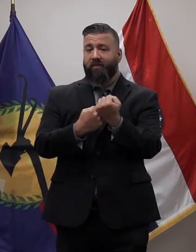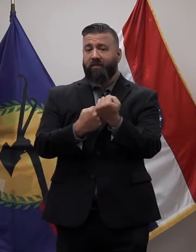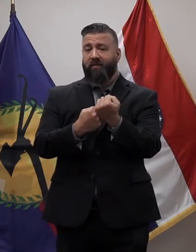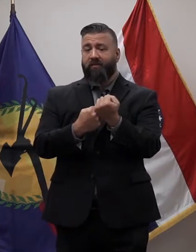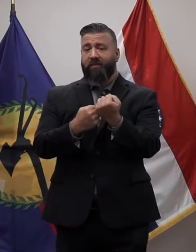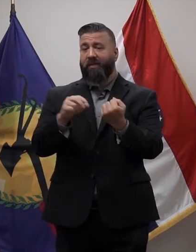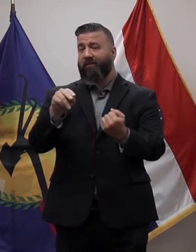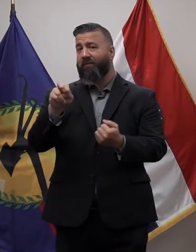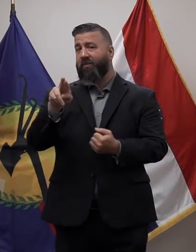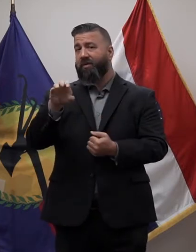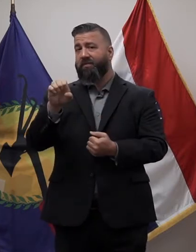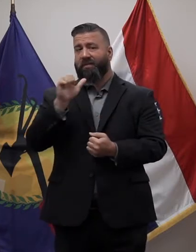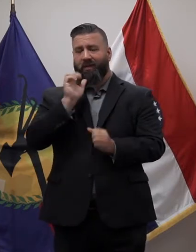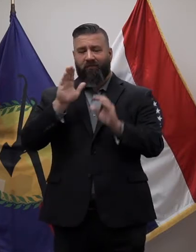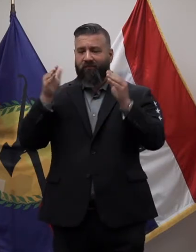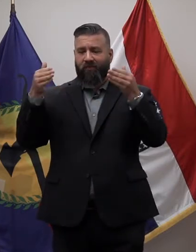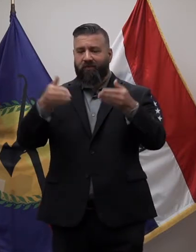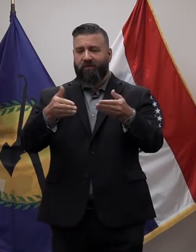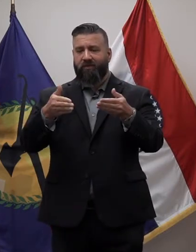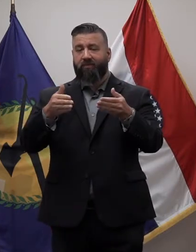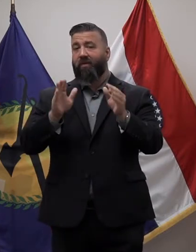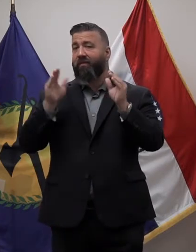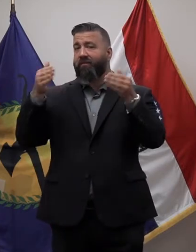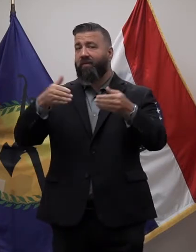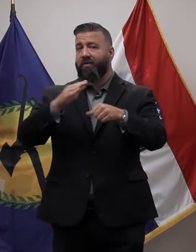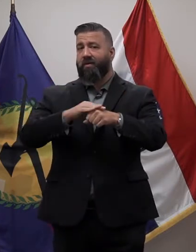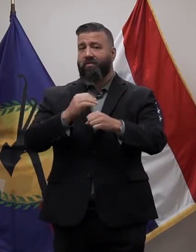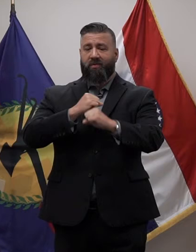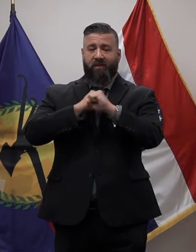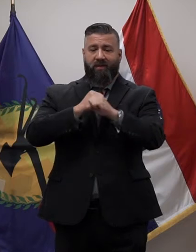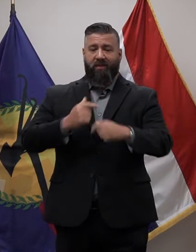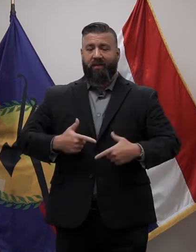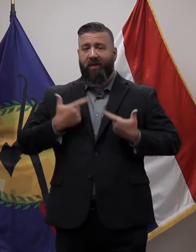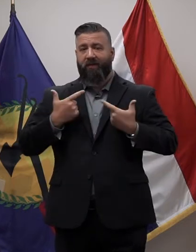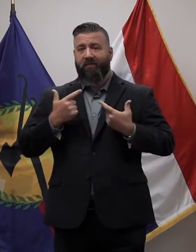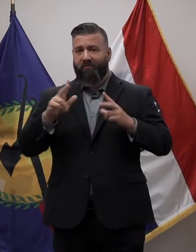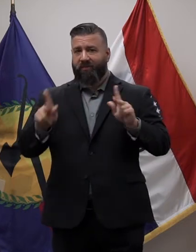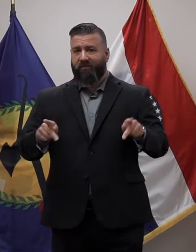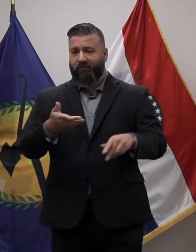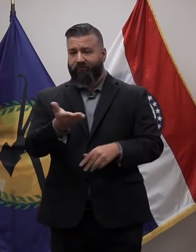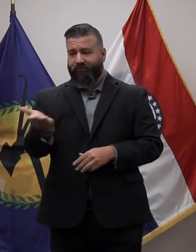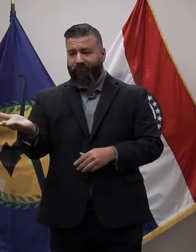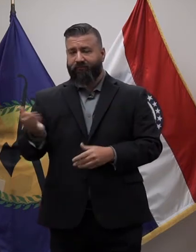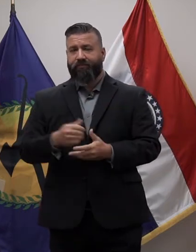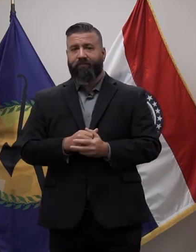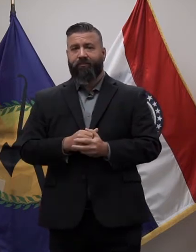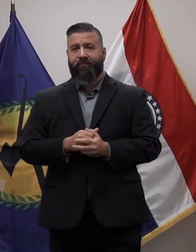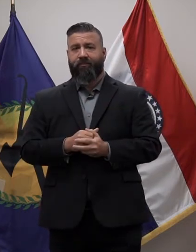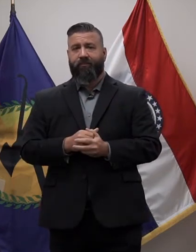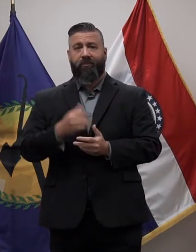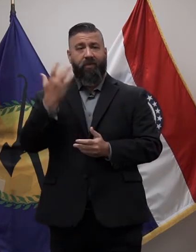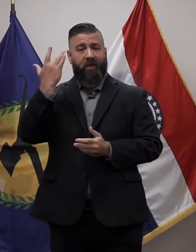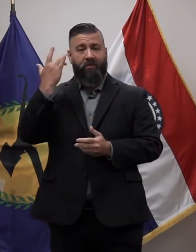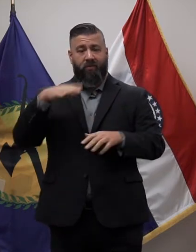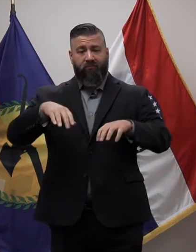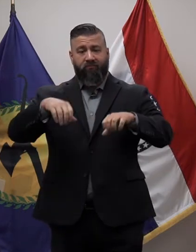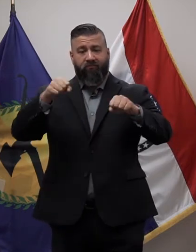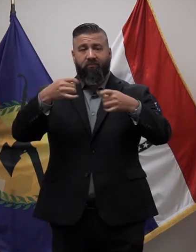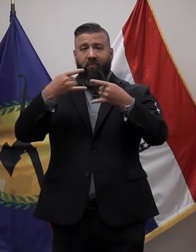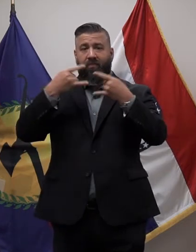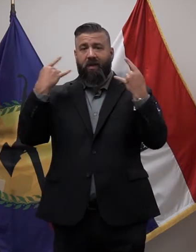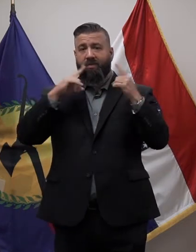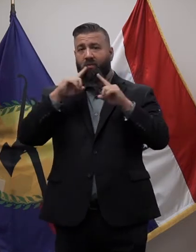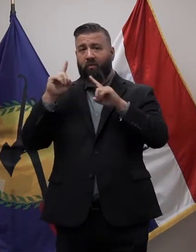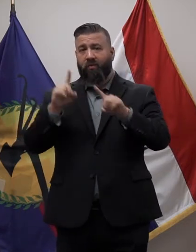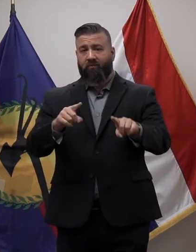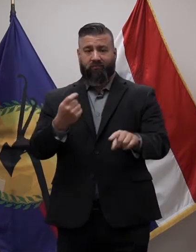been our focus. Our focus has always been on protecting lives and livelihoods. And that's why a mask order was adopted in July, and that's